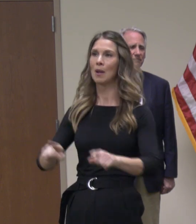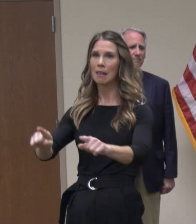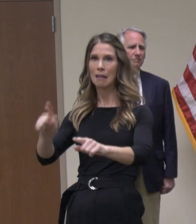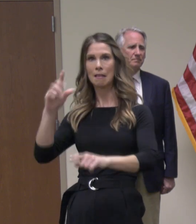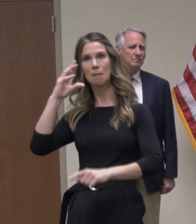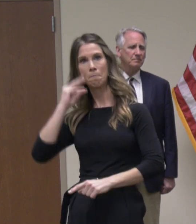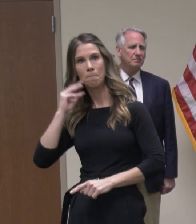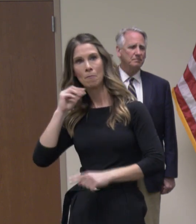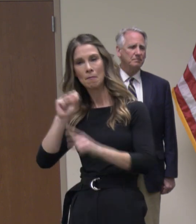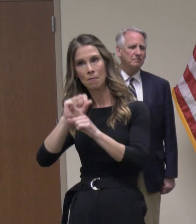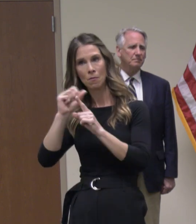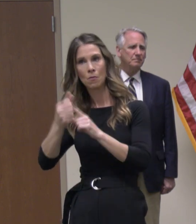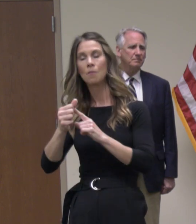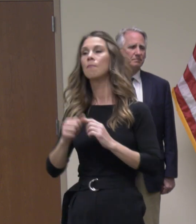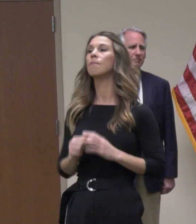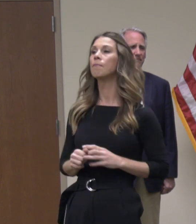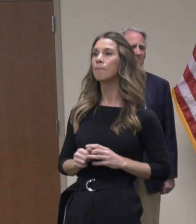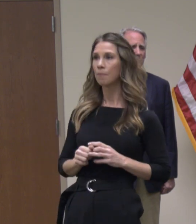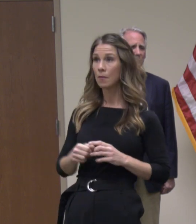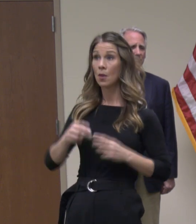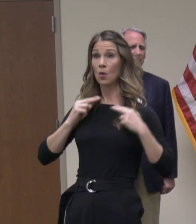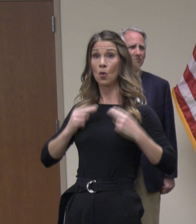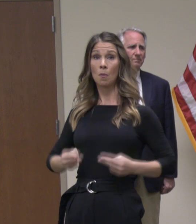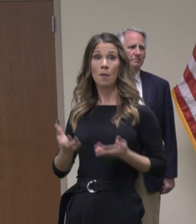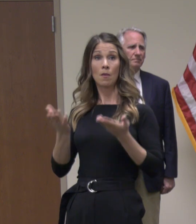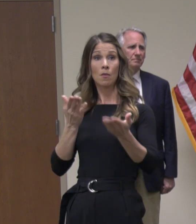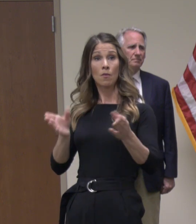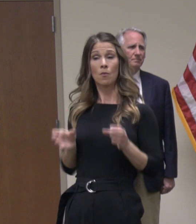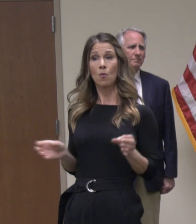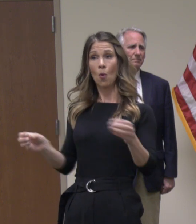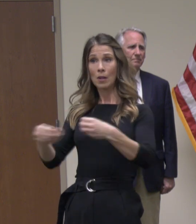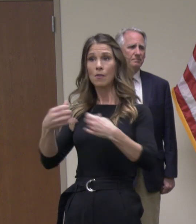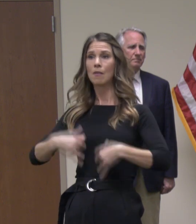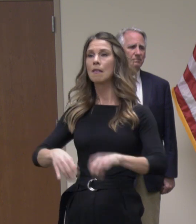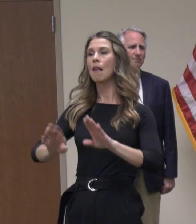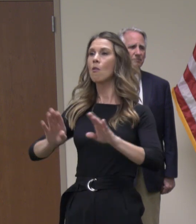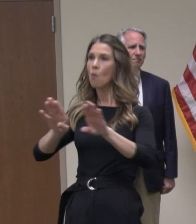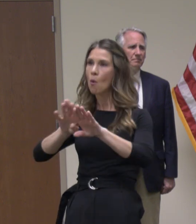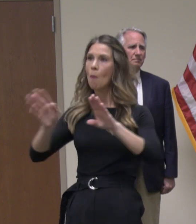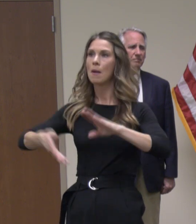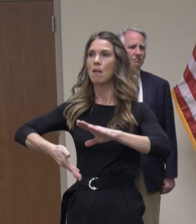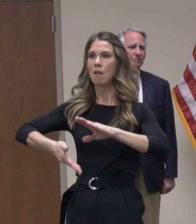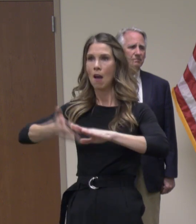human service organizations remain operational and are conducting customer interactions and